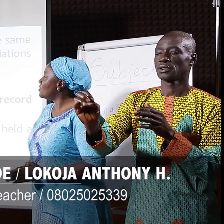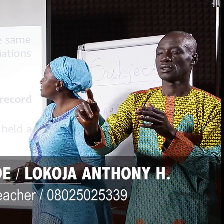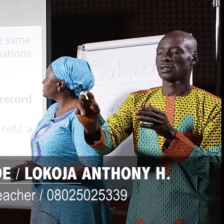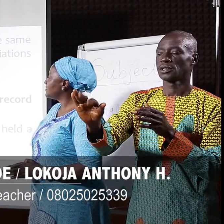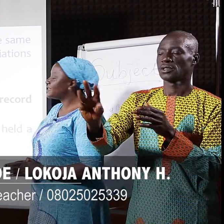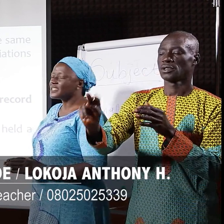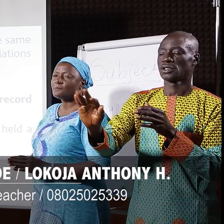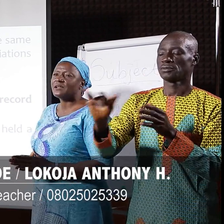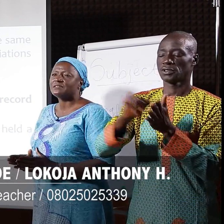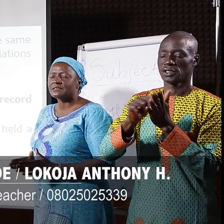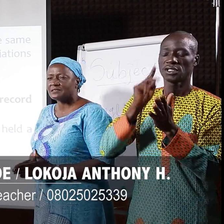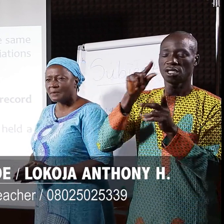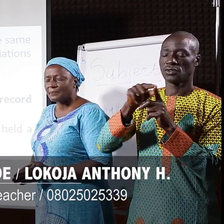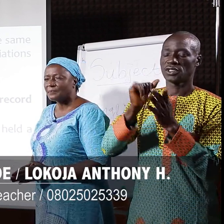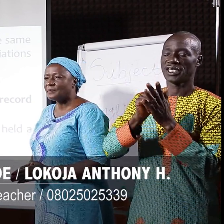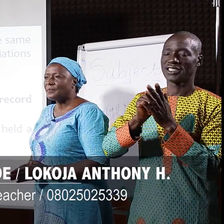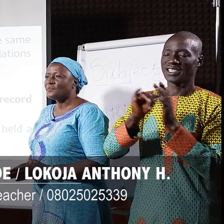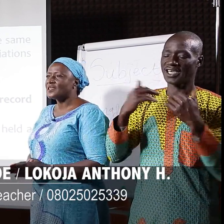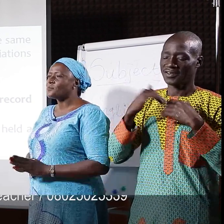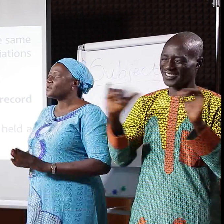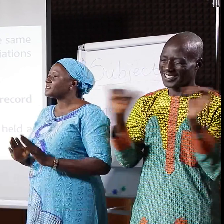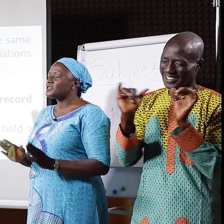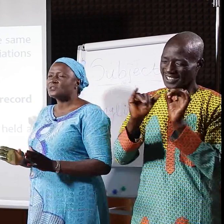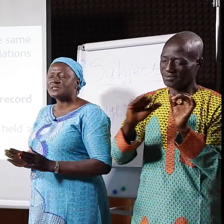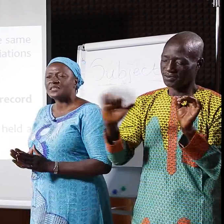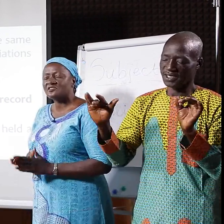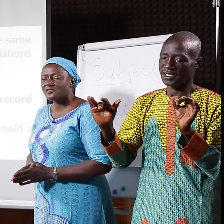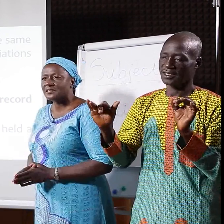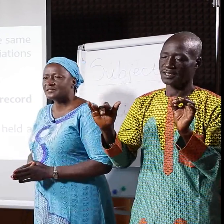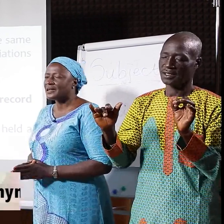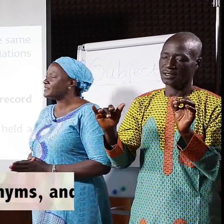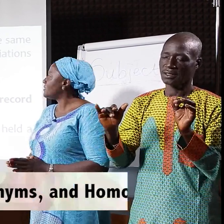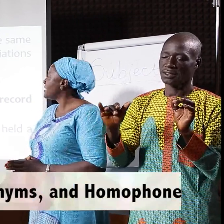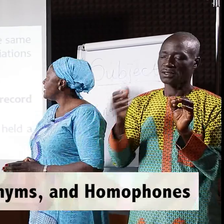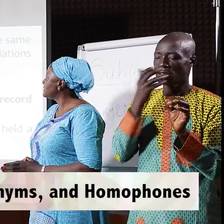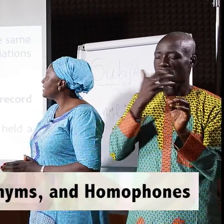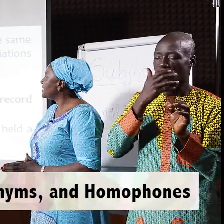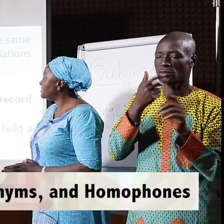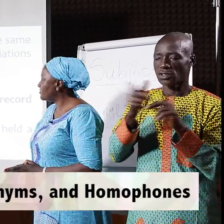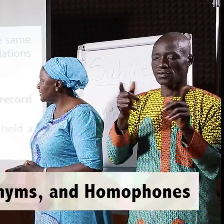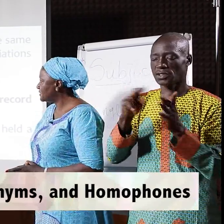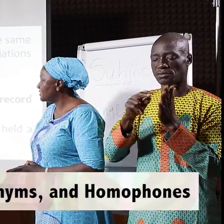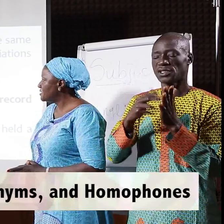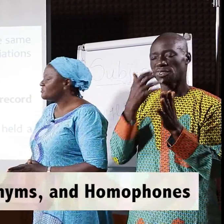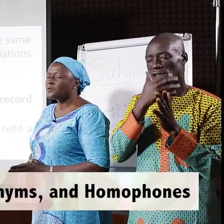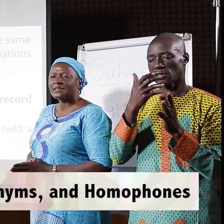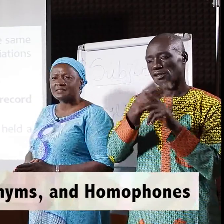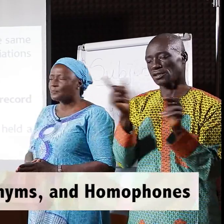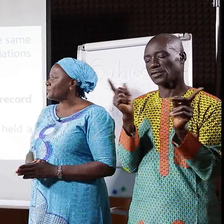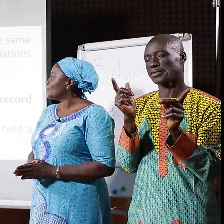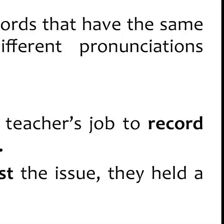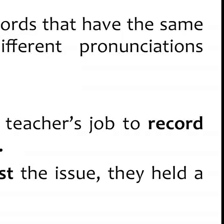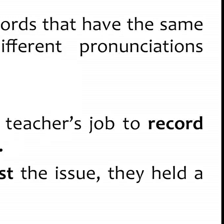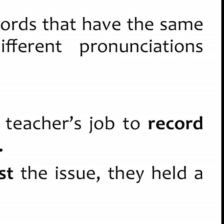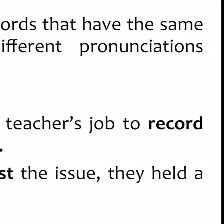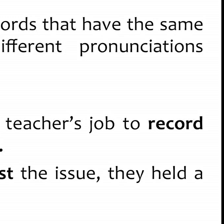are words that are spelled the same. Their pronunciations are different and their meanings are different. For